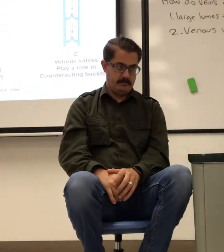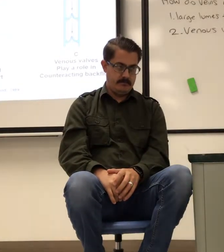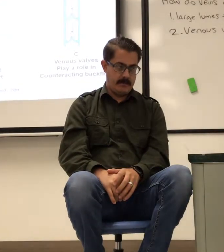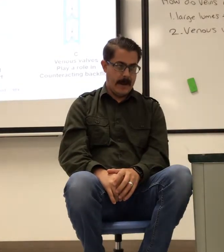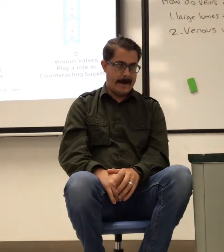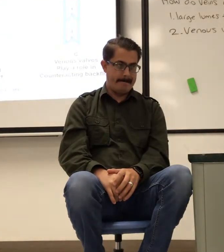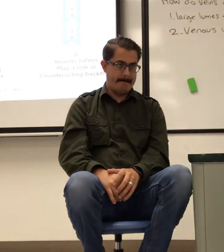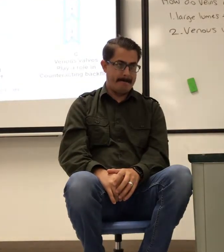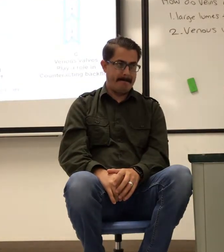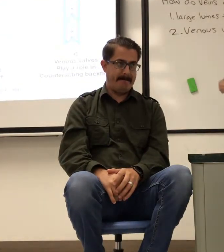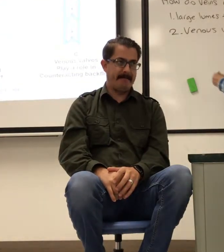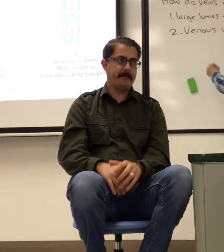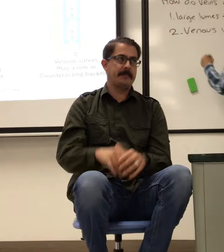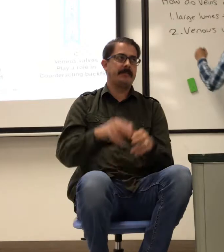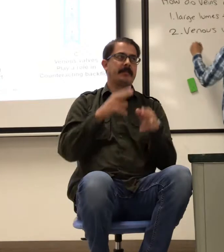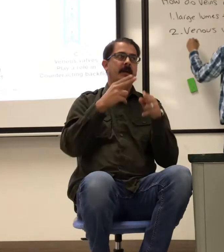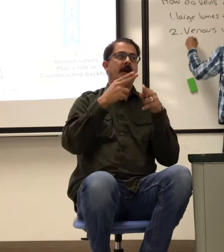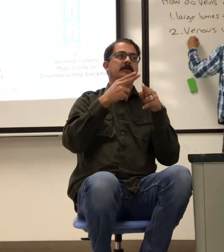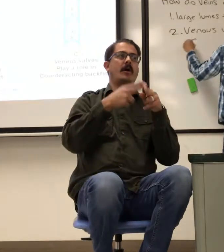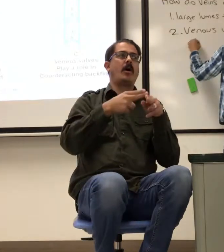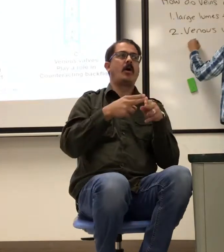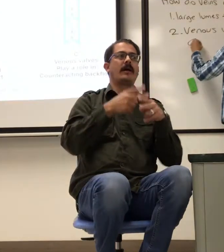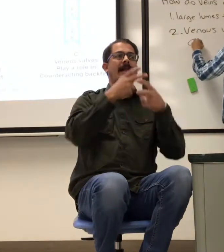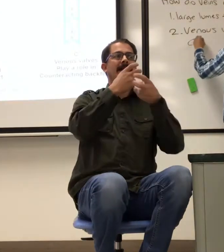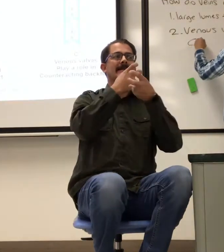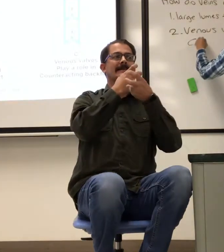It's called the skeletal muscle pump.